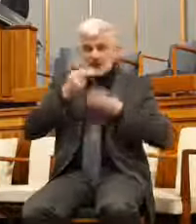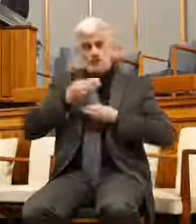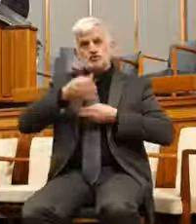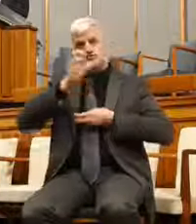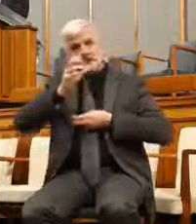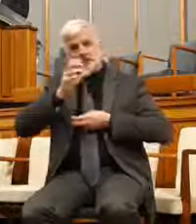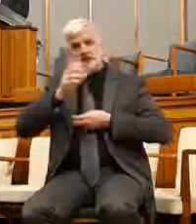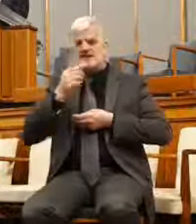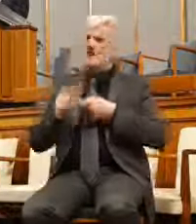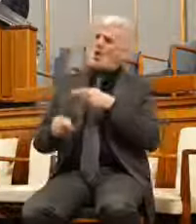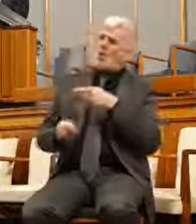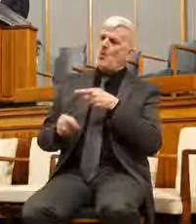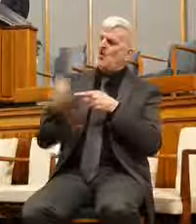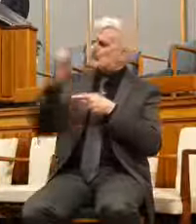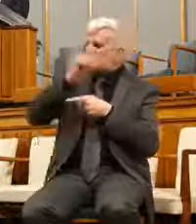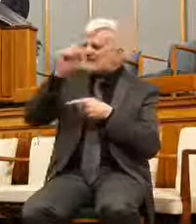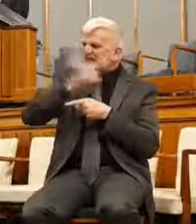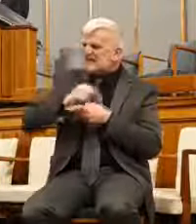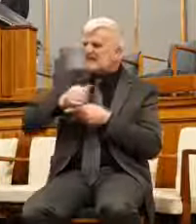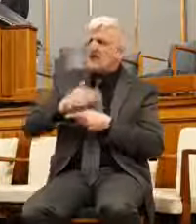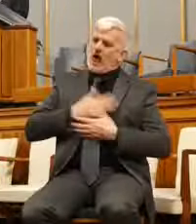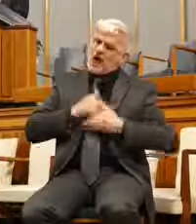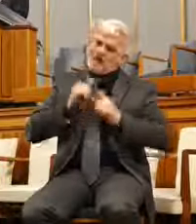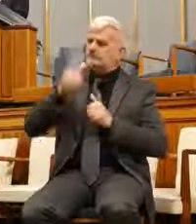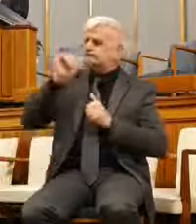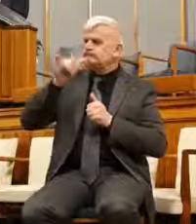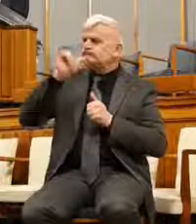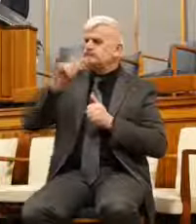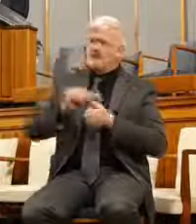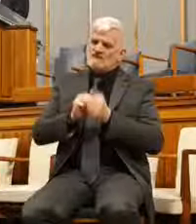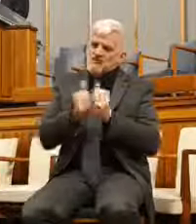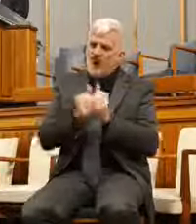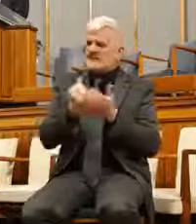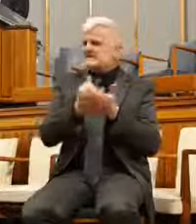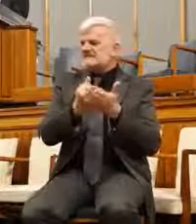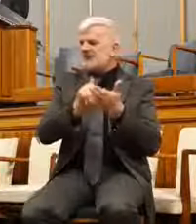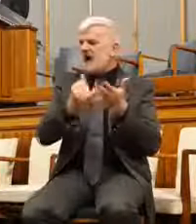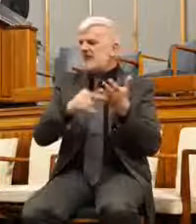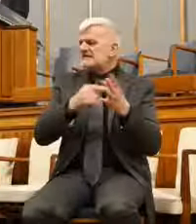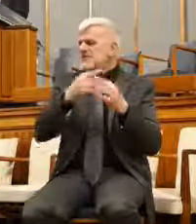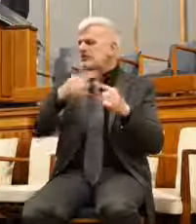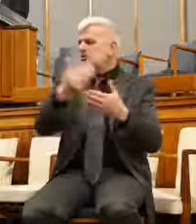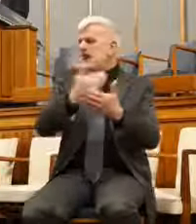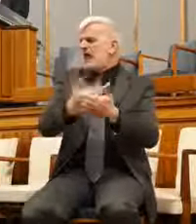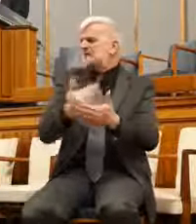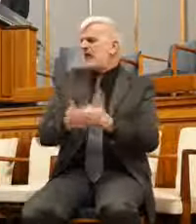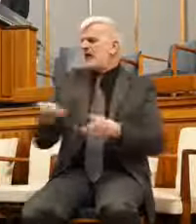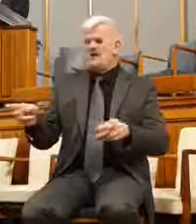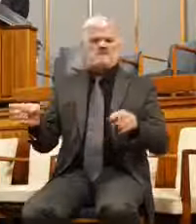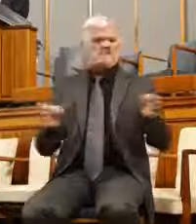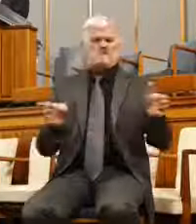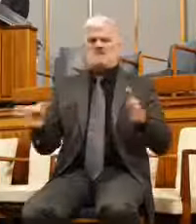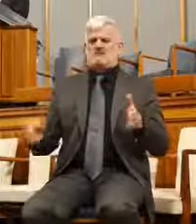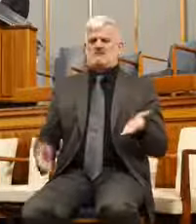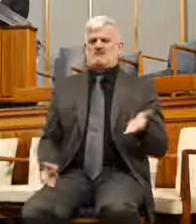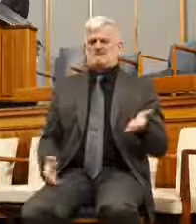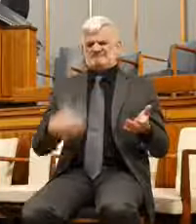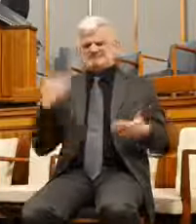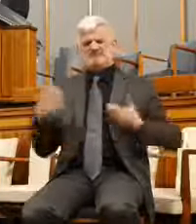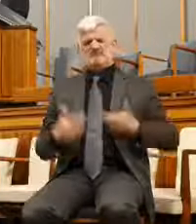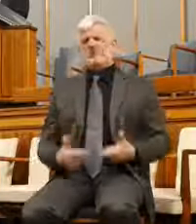behold, a man gluttonous and a wine bibber, a friend of publicans and sinners. But wisdom